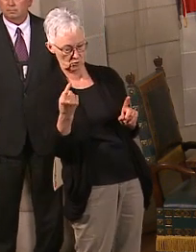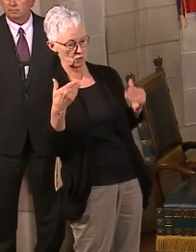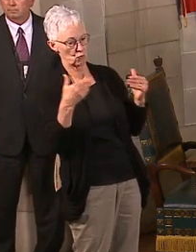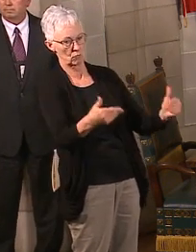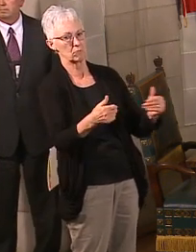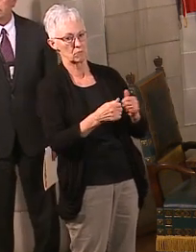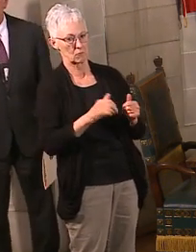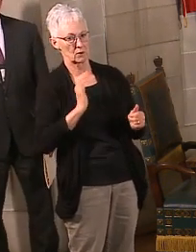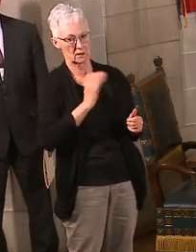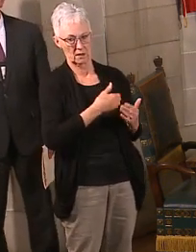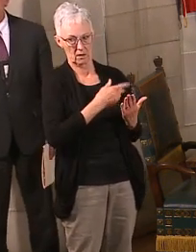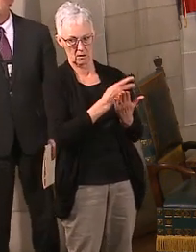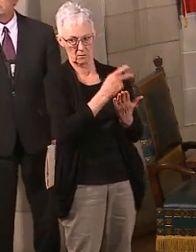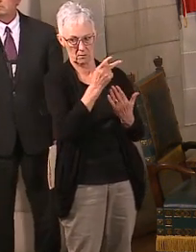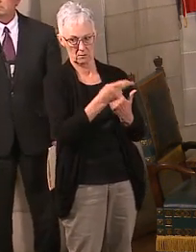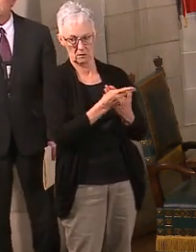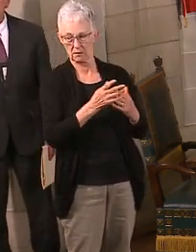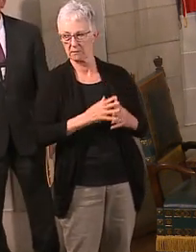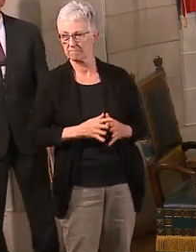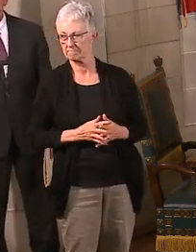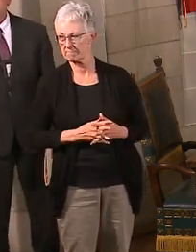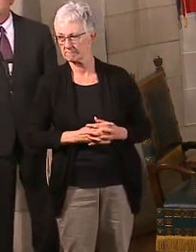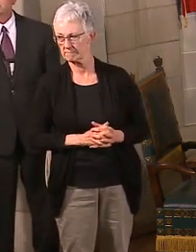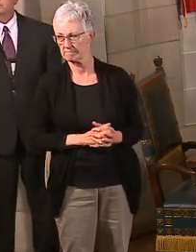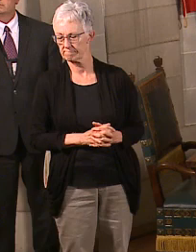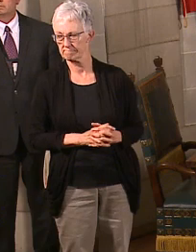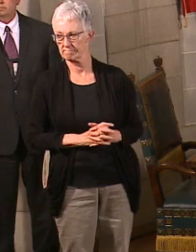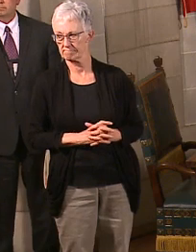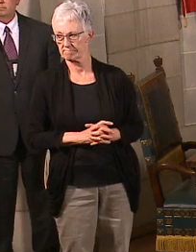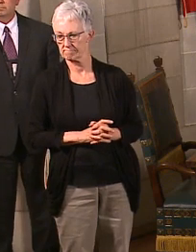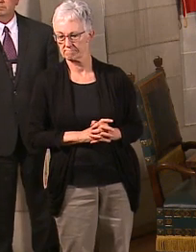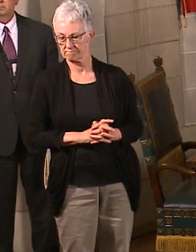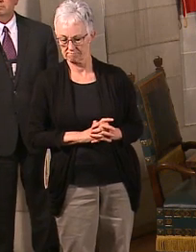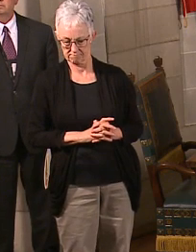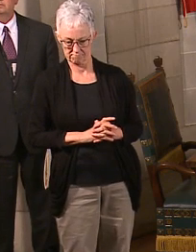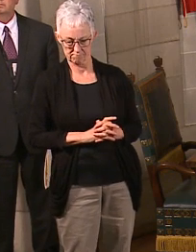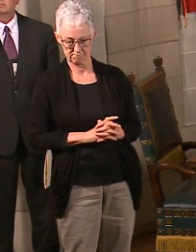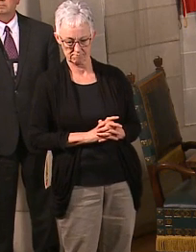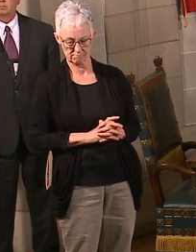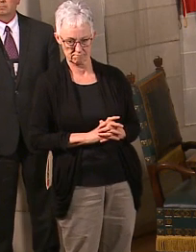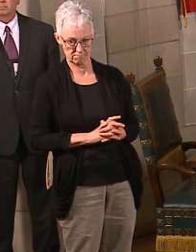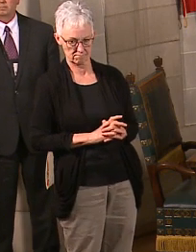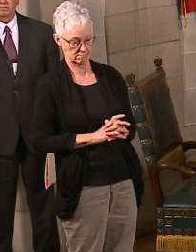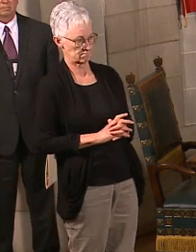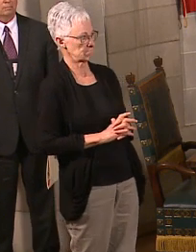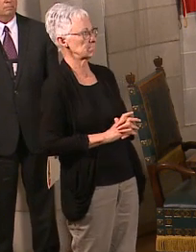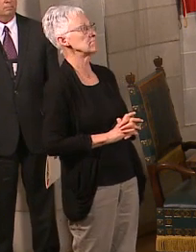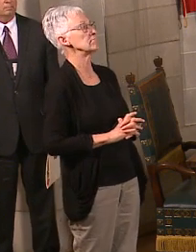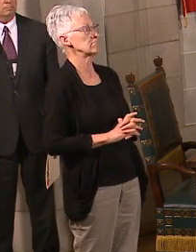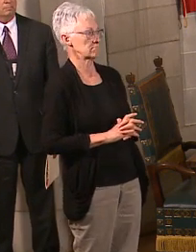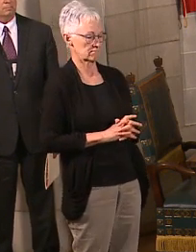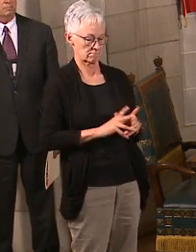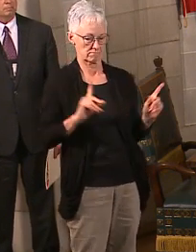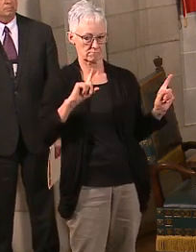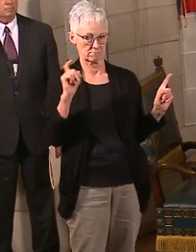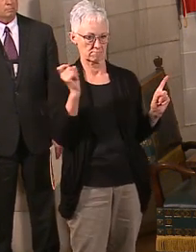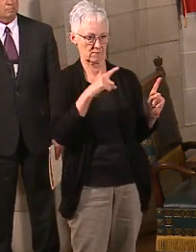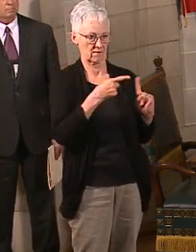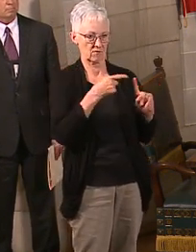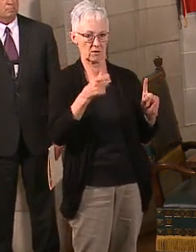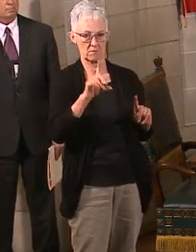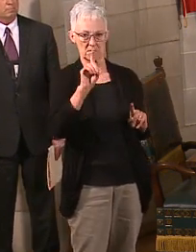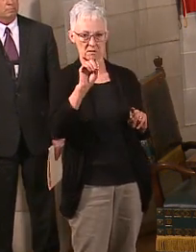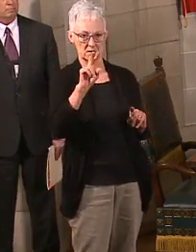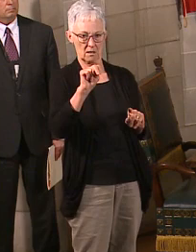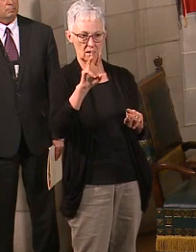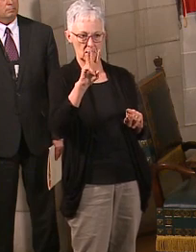Star wants to know if you've been in contact with Senator Vargas about his safety concerns for meatpacking plants. So the question from Don Walton, the Journal